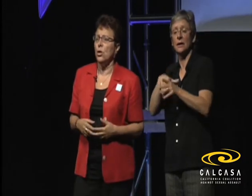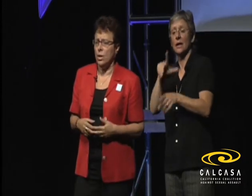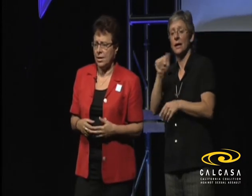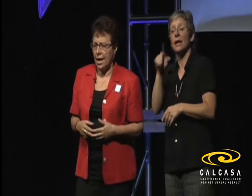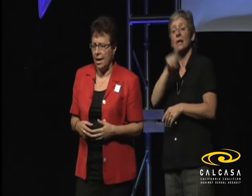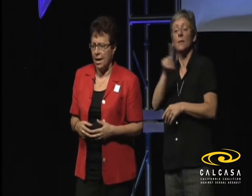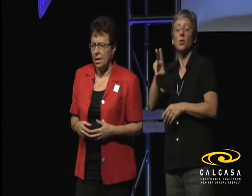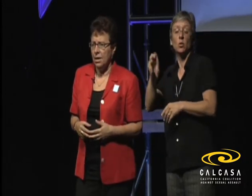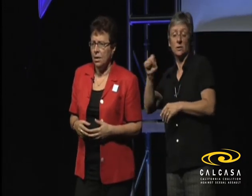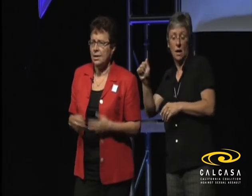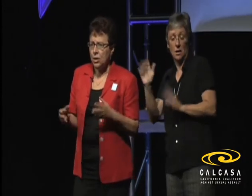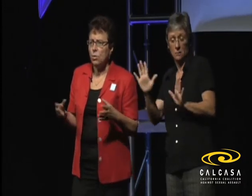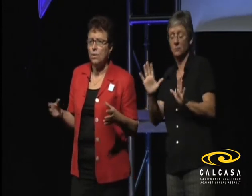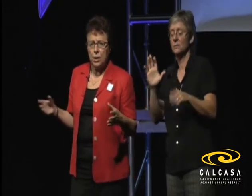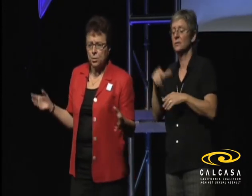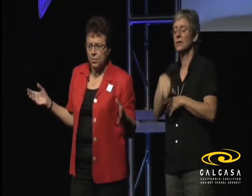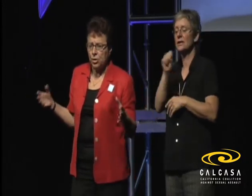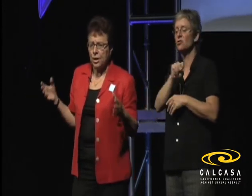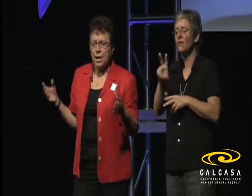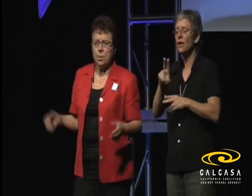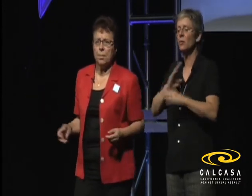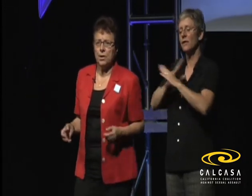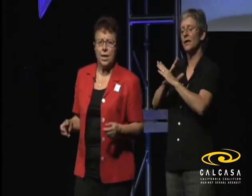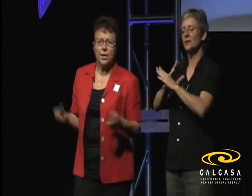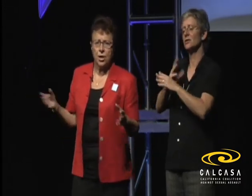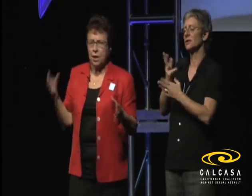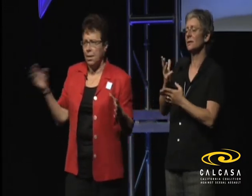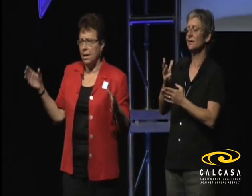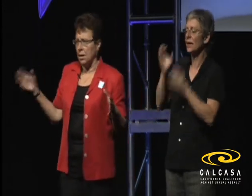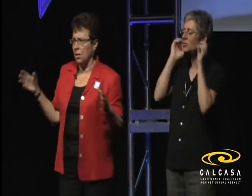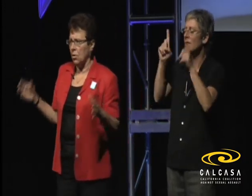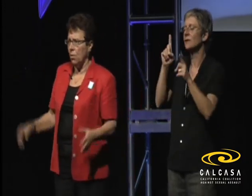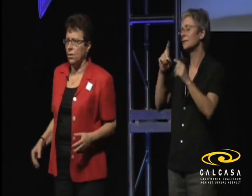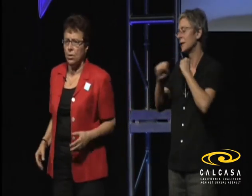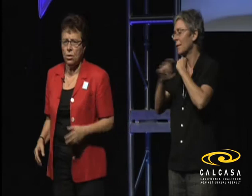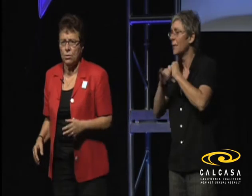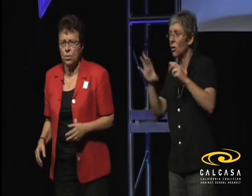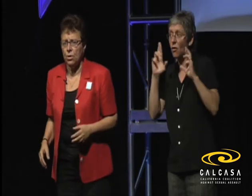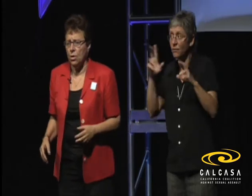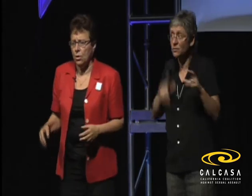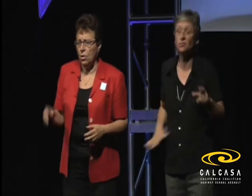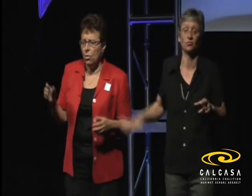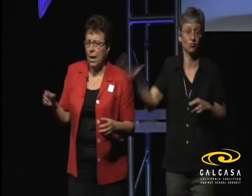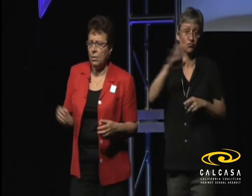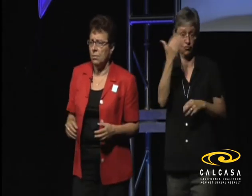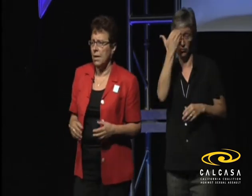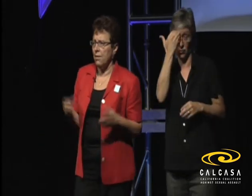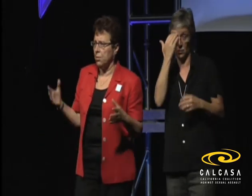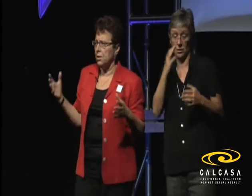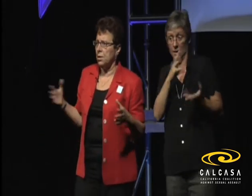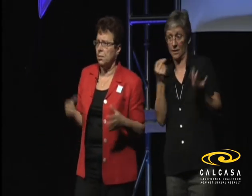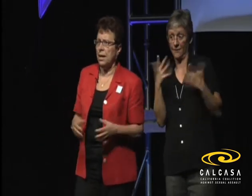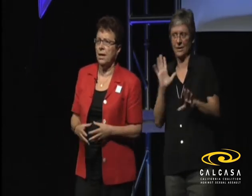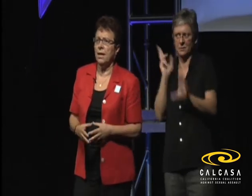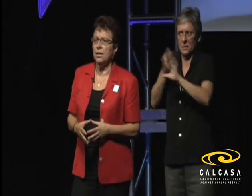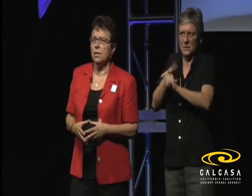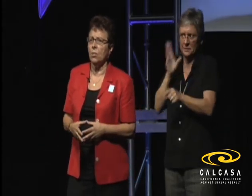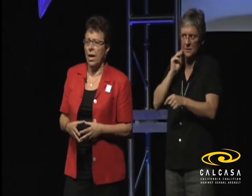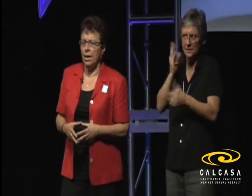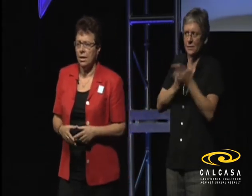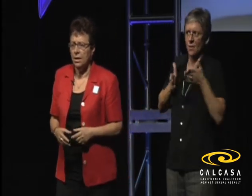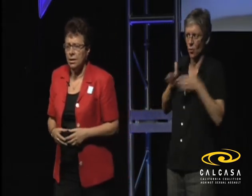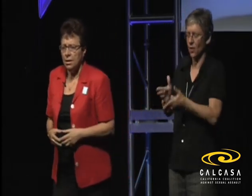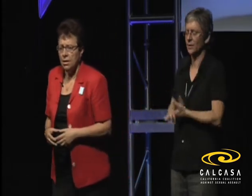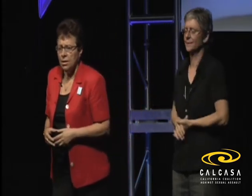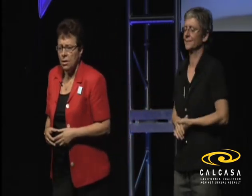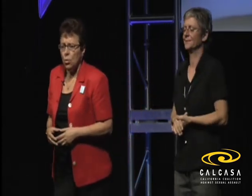Denim Day USA, a sexual violence prevention education campaign that hopefully all of you know about and have participated in some